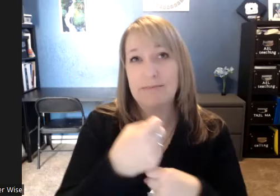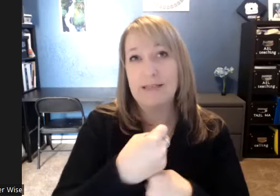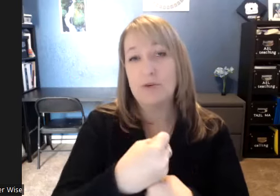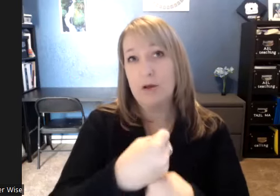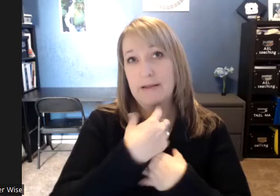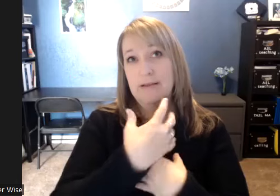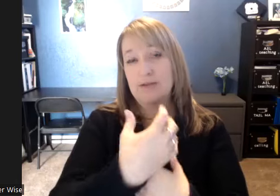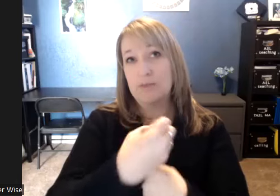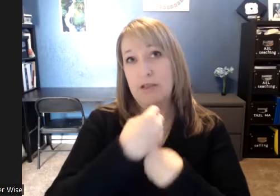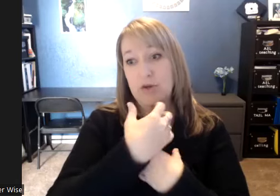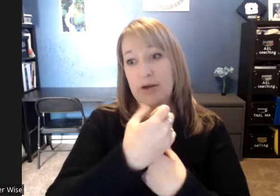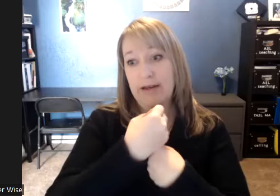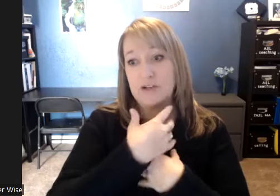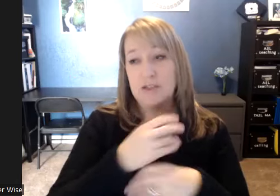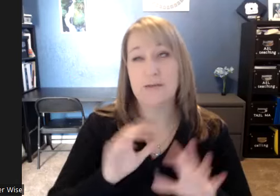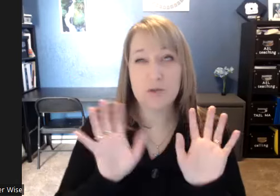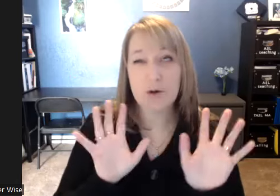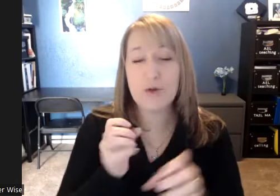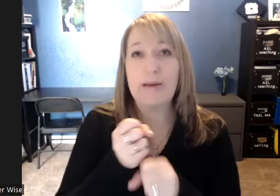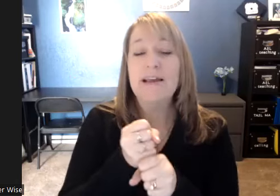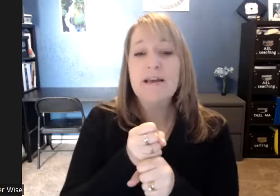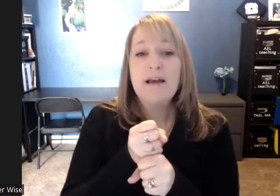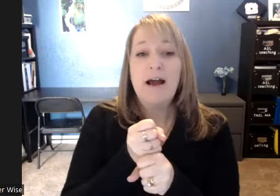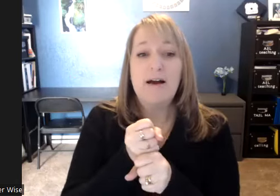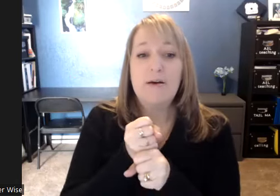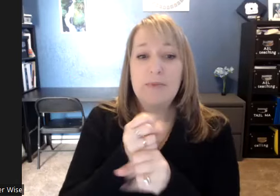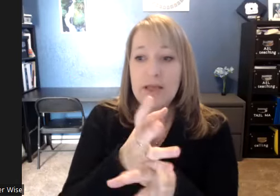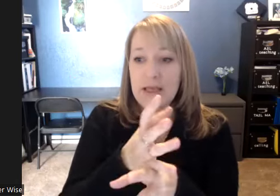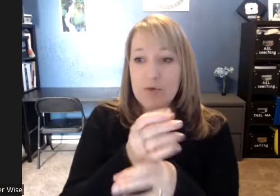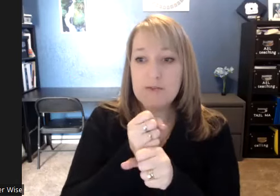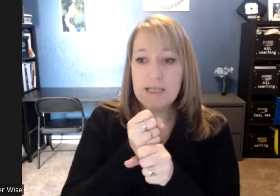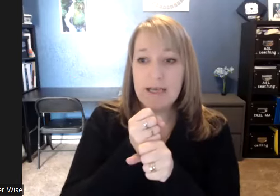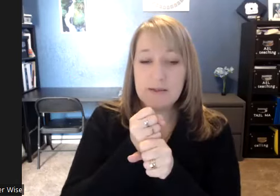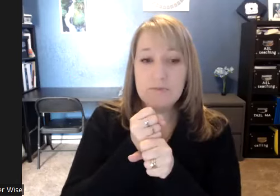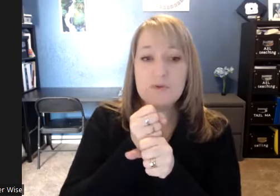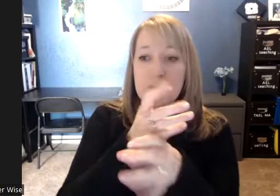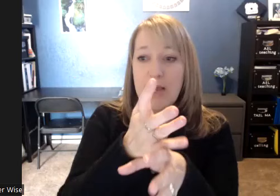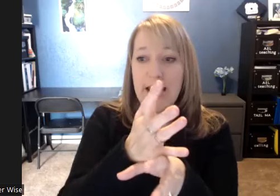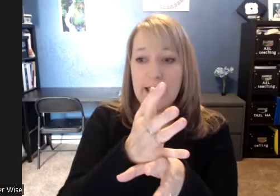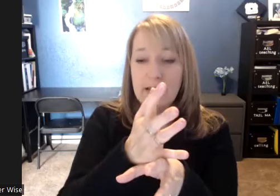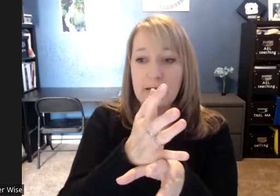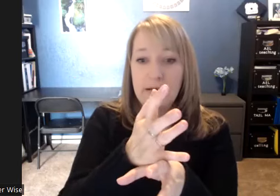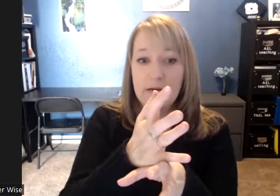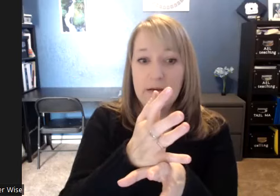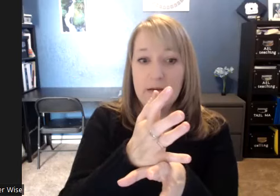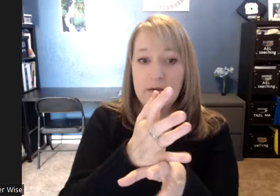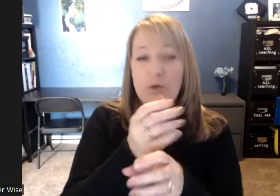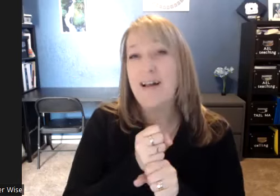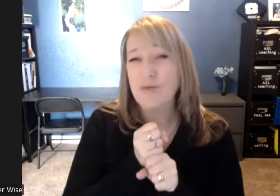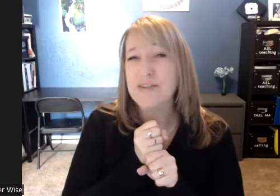If someone's balling you out, it actually comes toward you, but it moves as it moves away. Well, we'll say